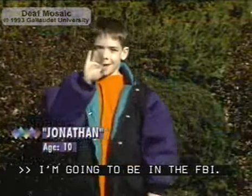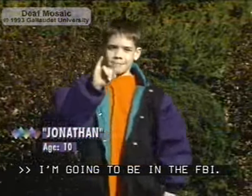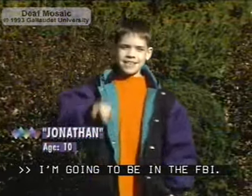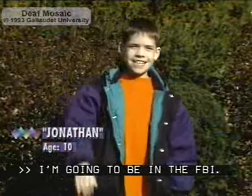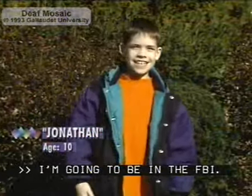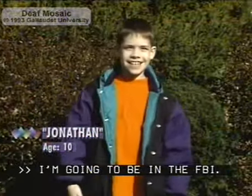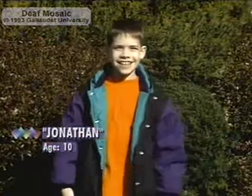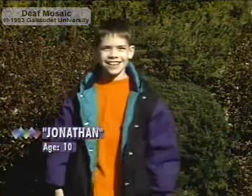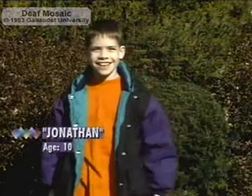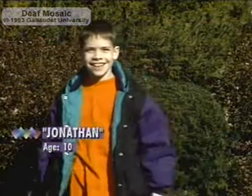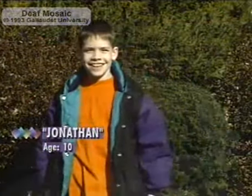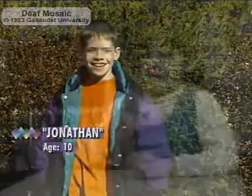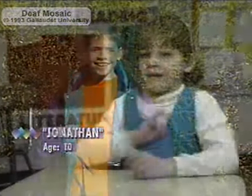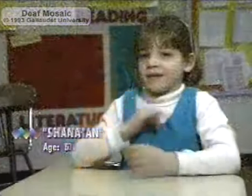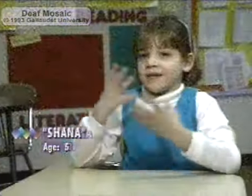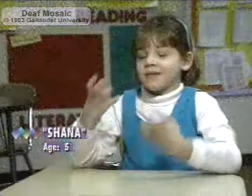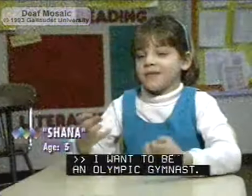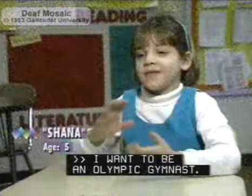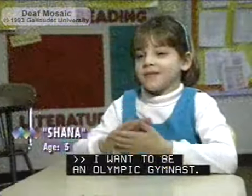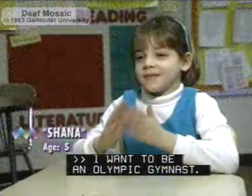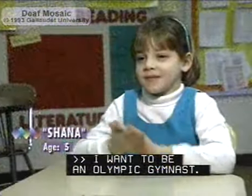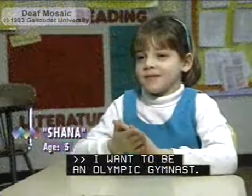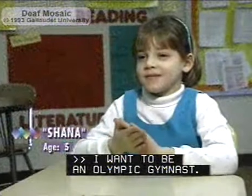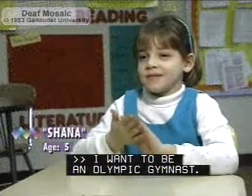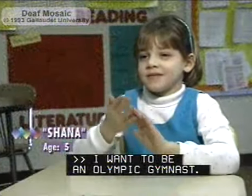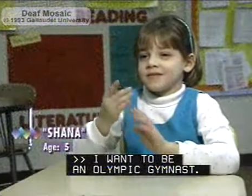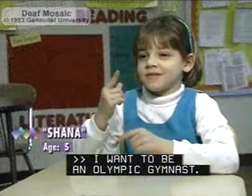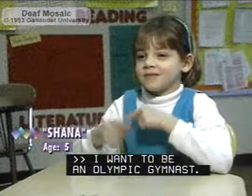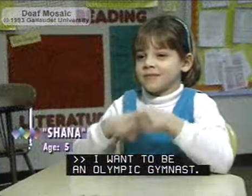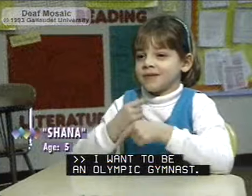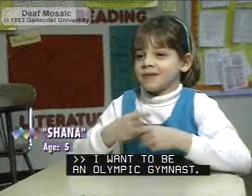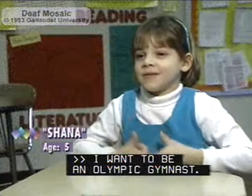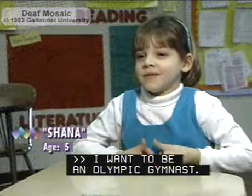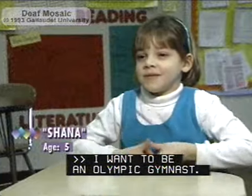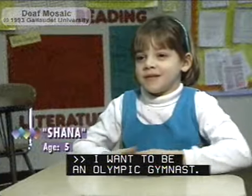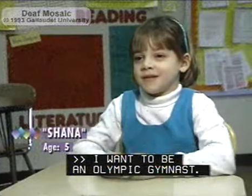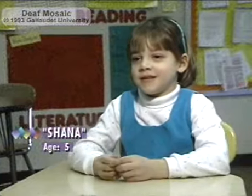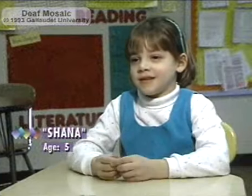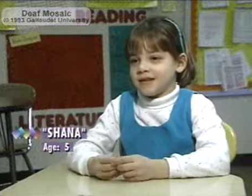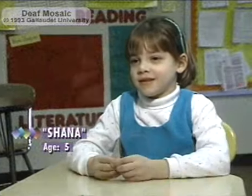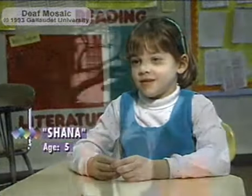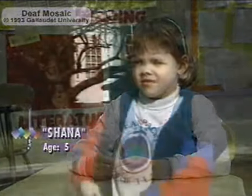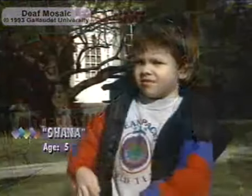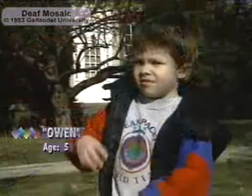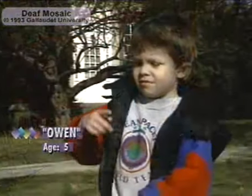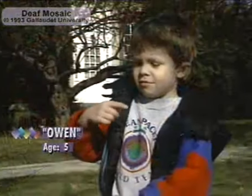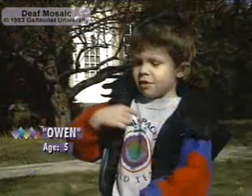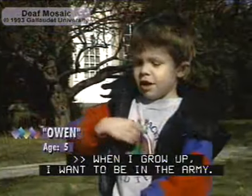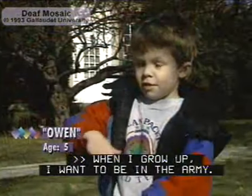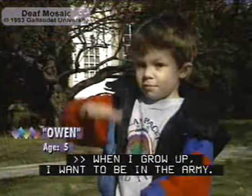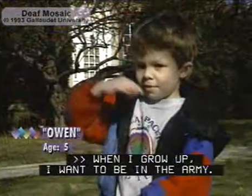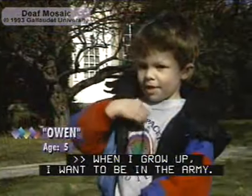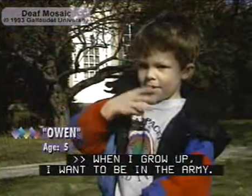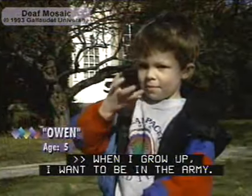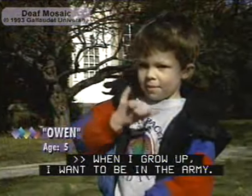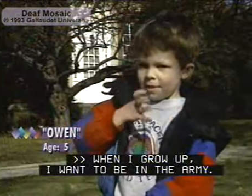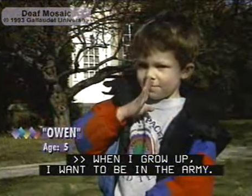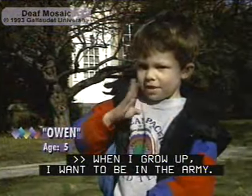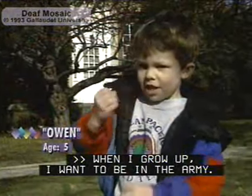FBI. I want to be an Olympic gymnast. When I grow up, I want to be in the Army.